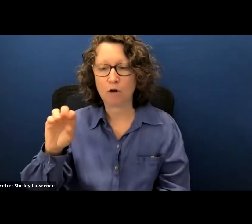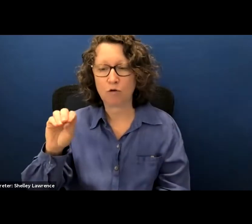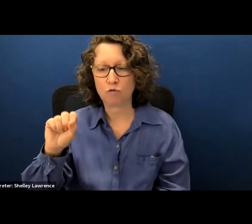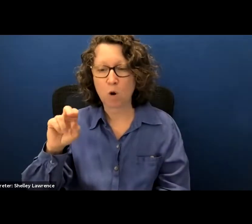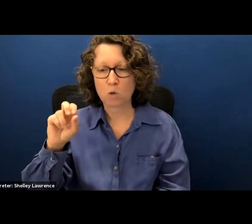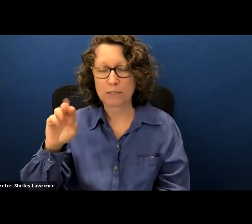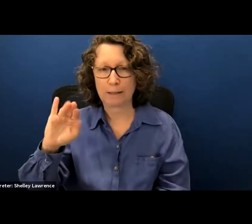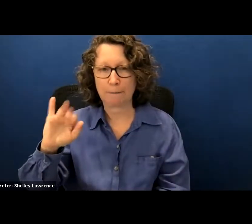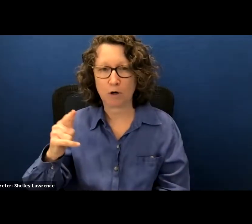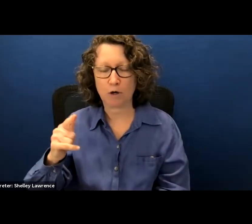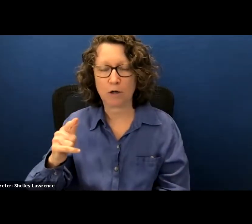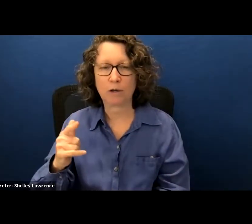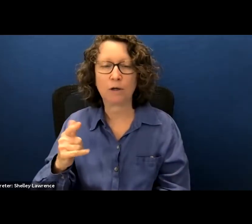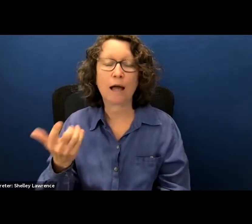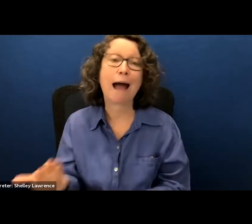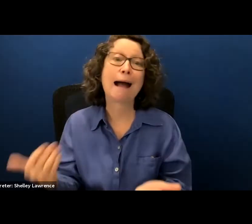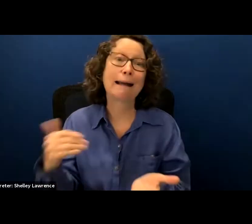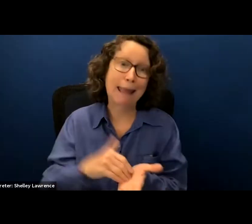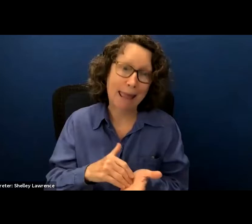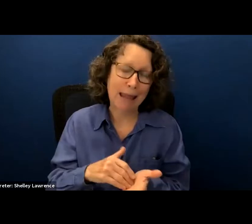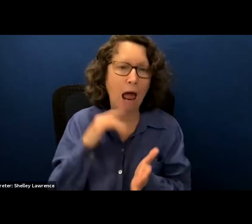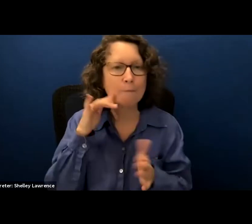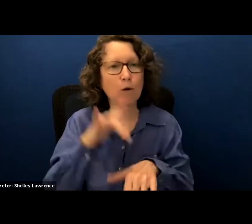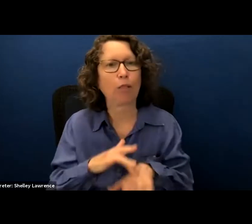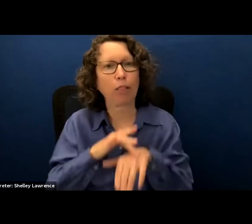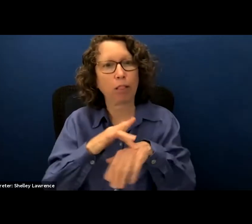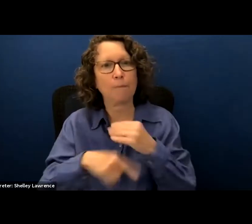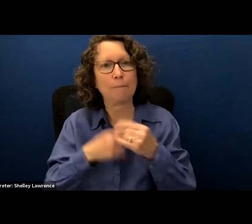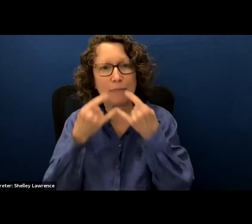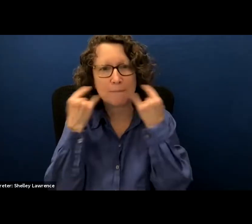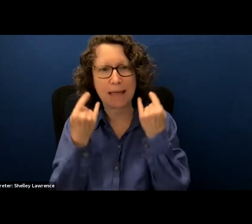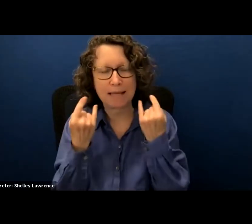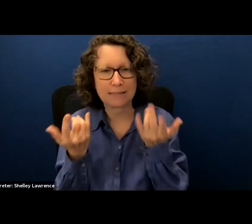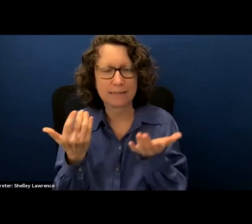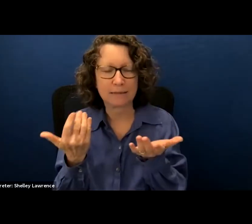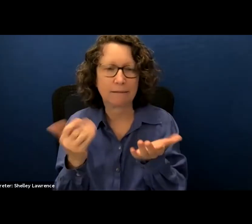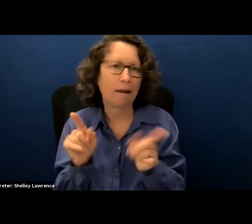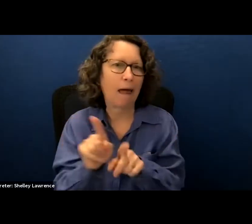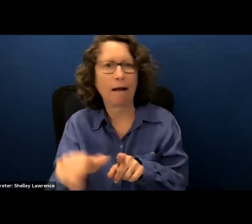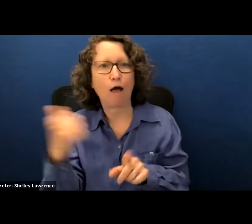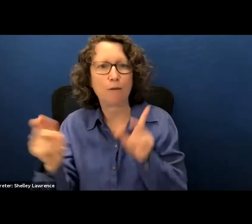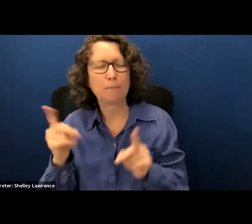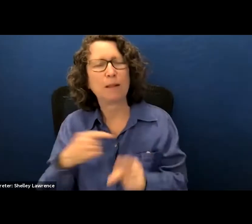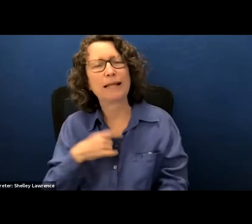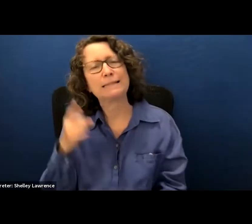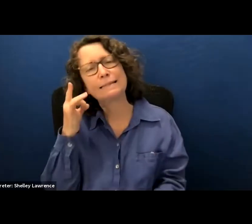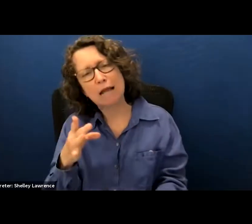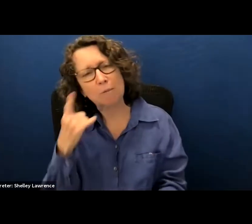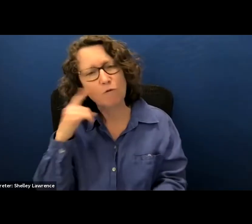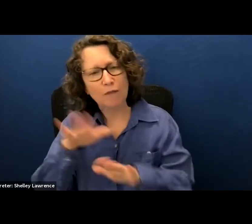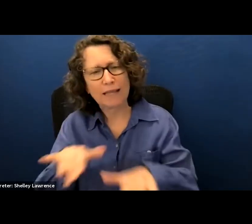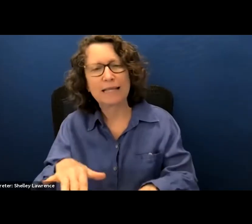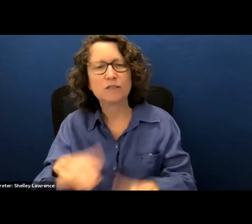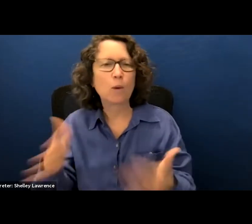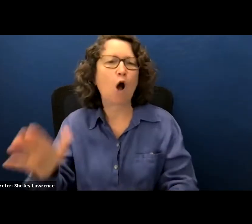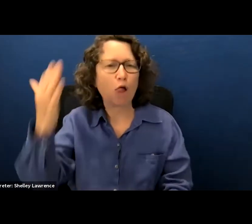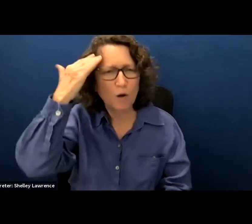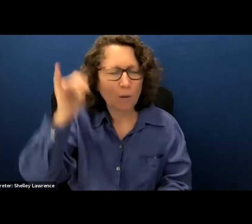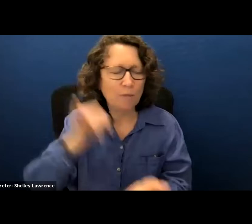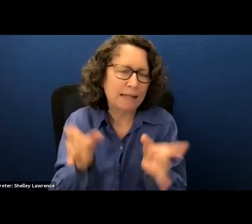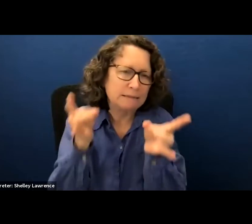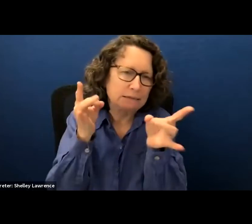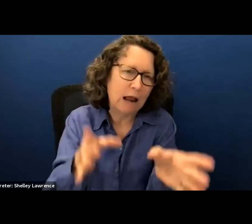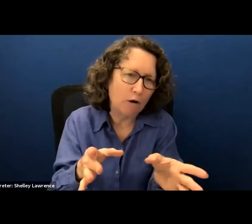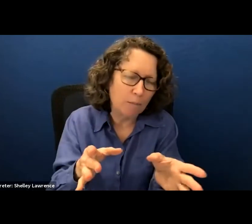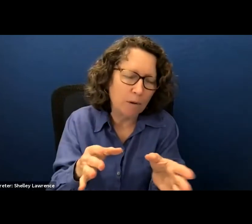Once again, I'm going to harp on the masks like everyone else. It's terrible for the kids. We all know it's terrible for the kids. And we